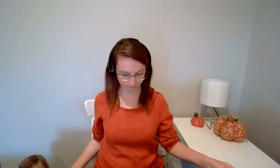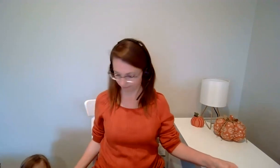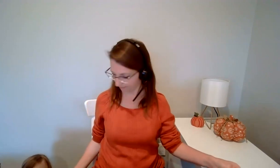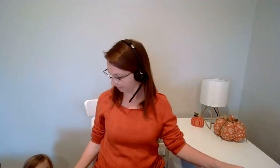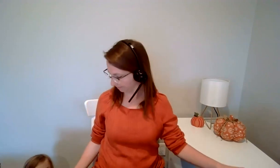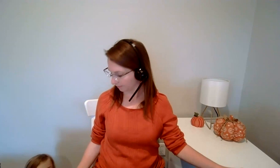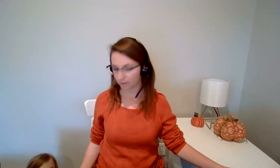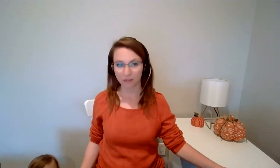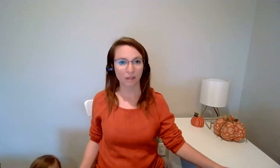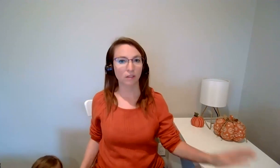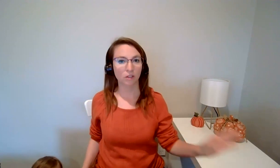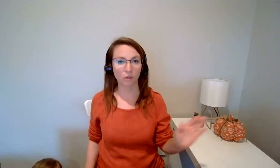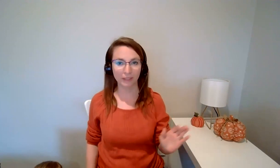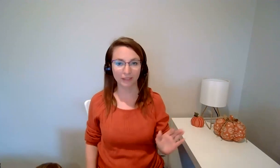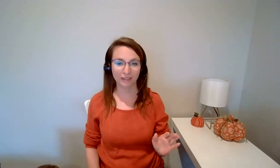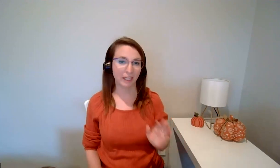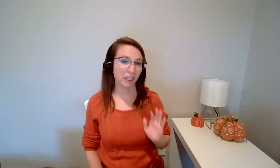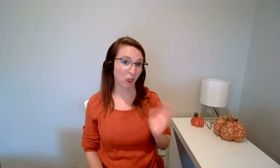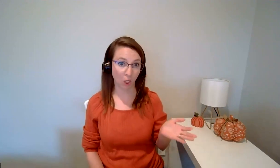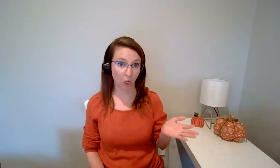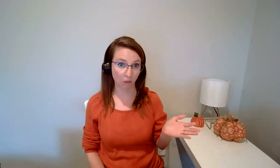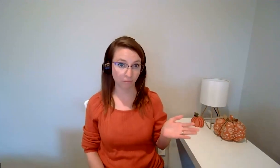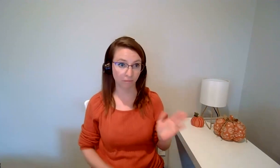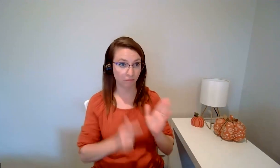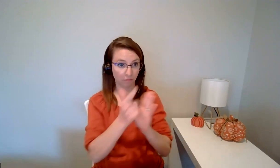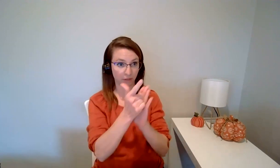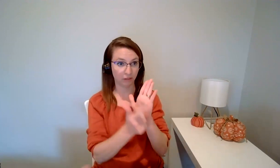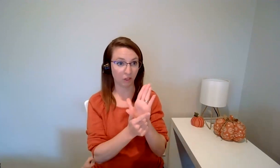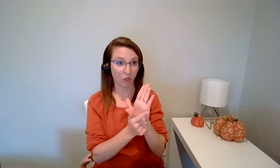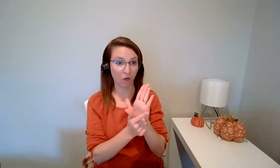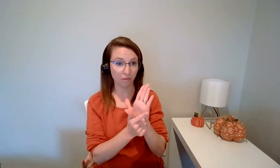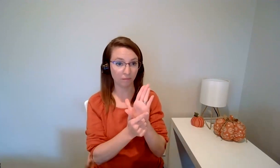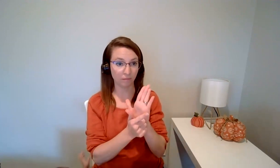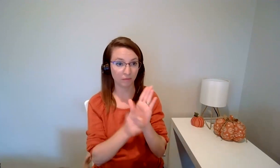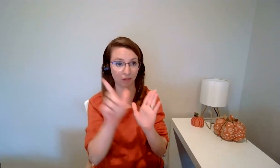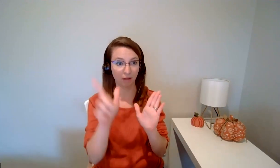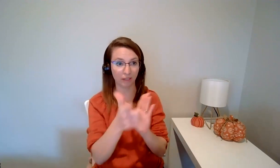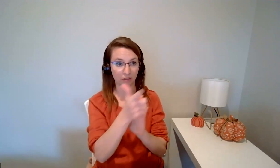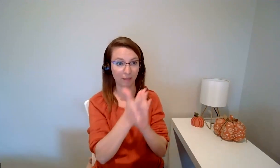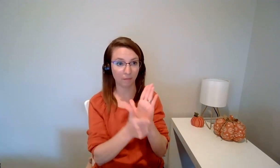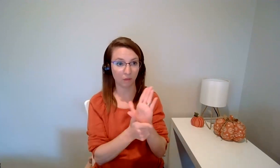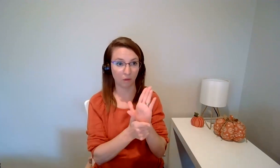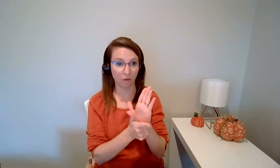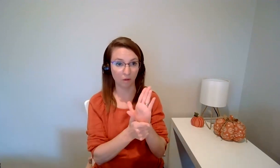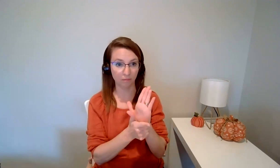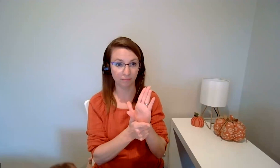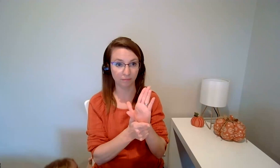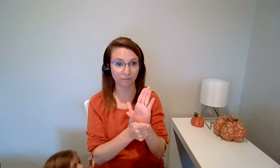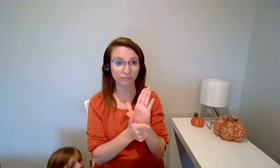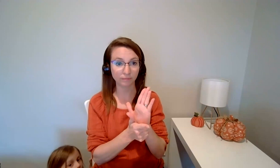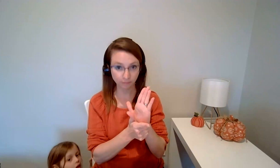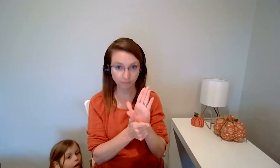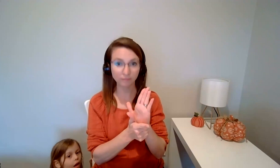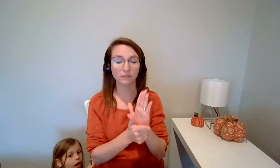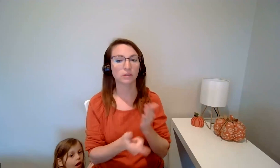In-laws. You're going to sign law. This is law. L handshake, law.